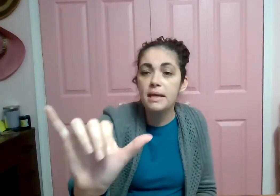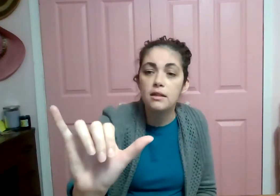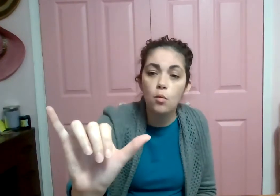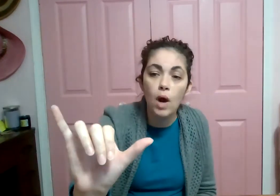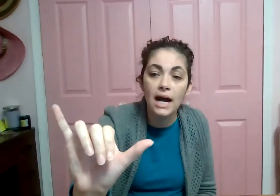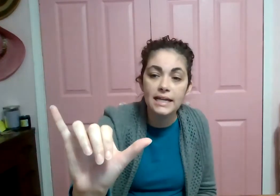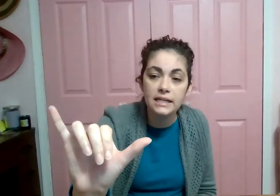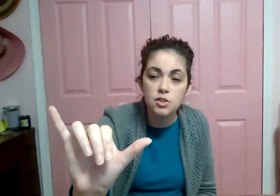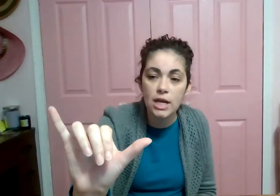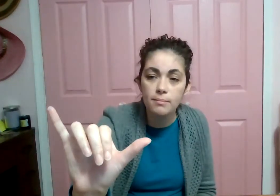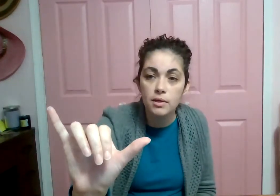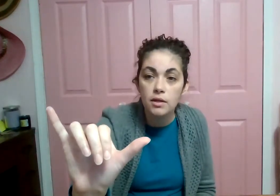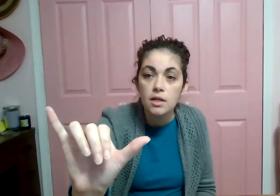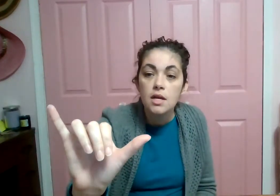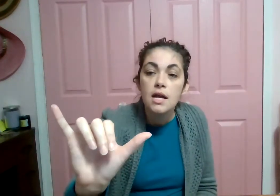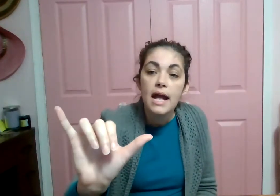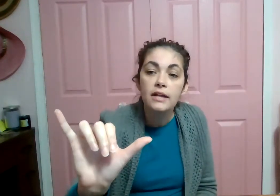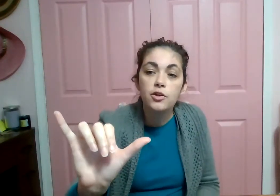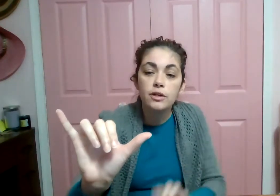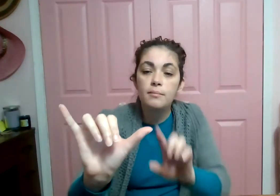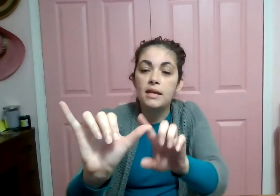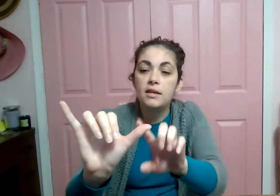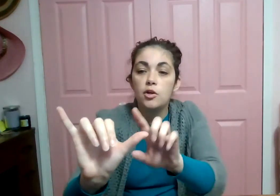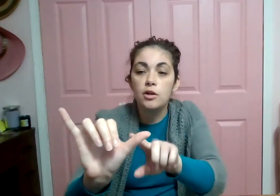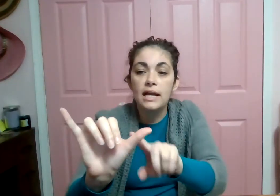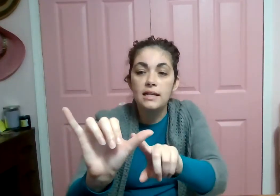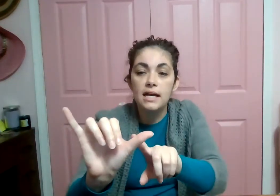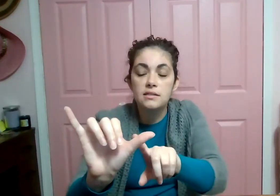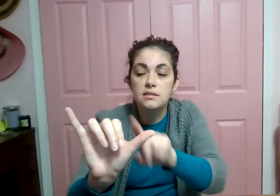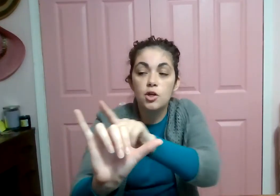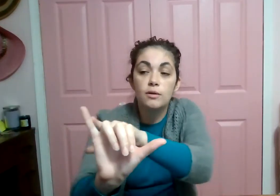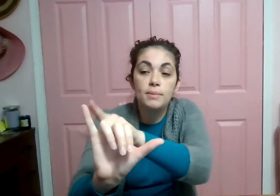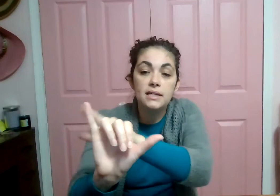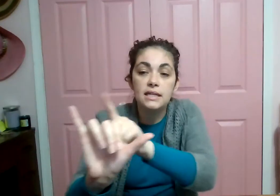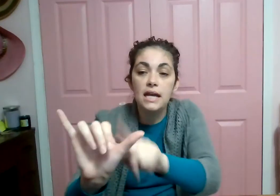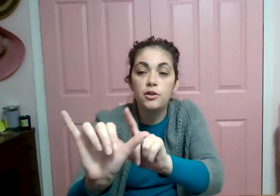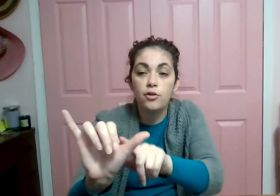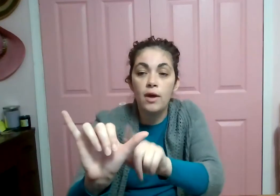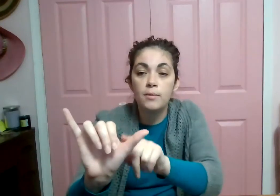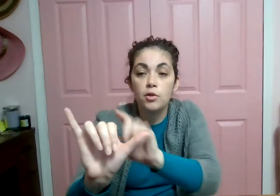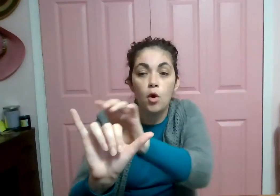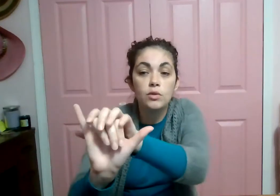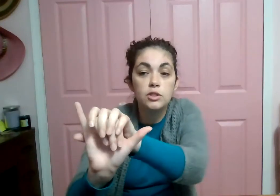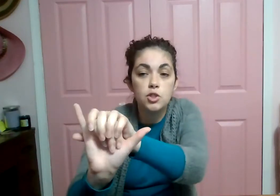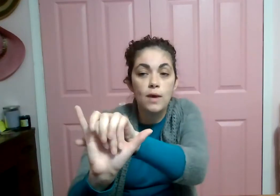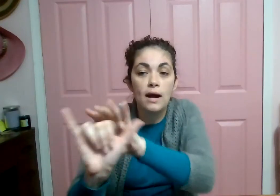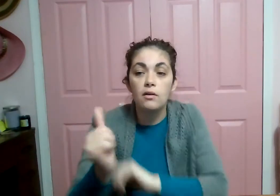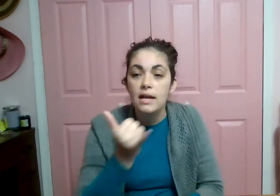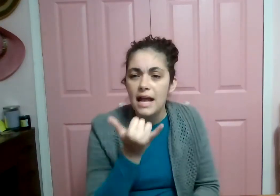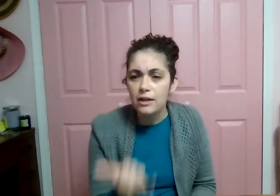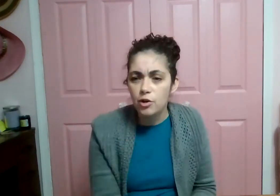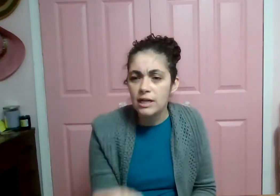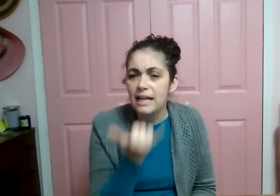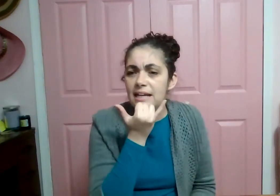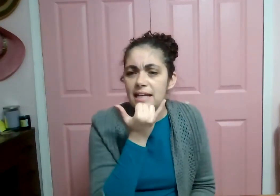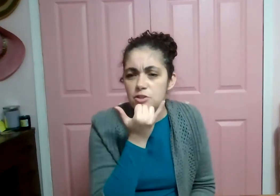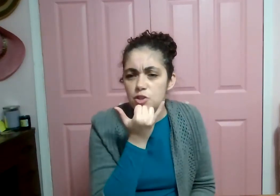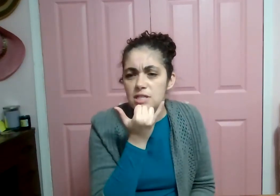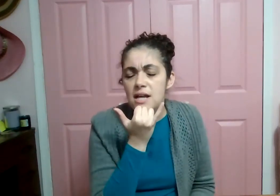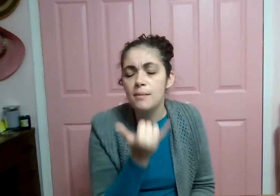make the Y hand shape and you're going to make your index, your pinky and your thumb are the only two out and you're going to hit it against the top of